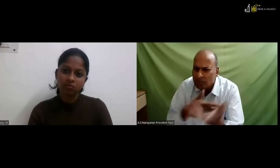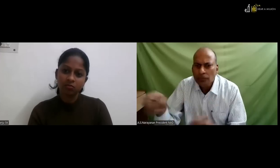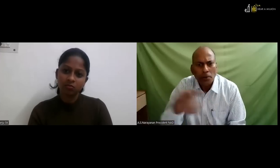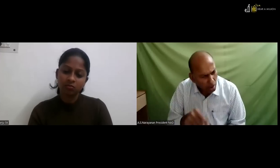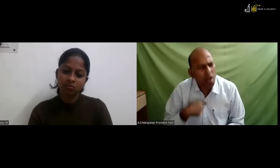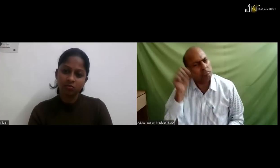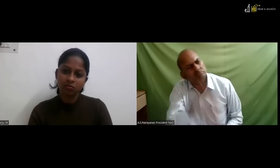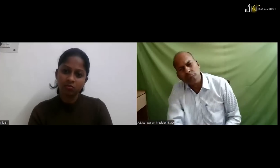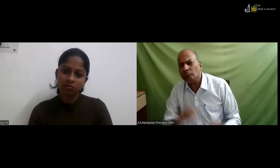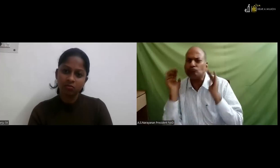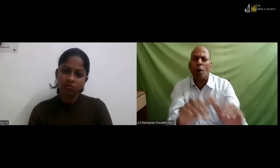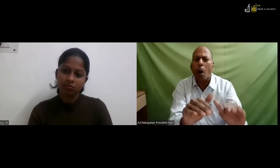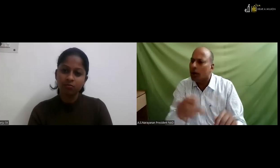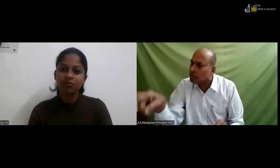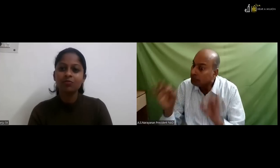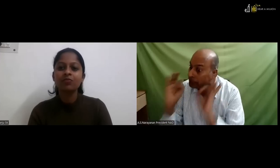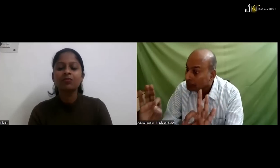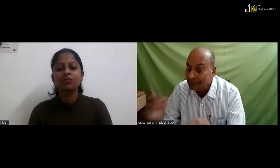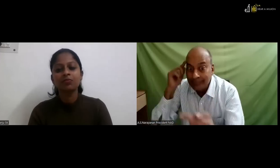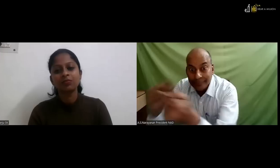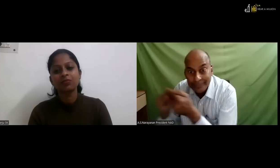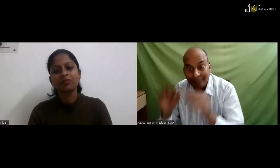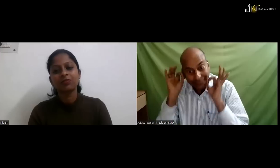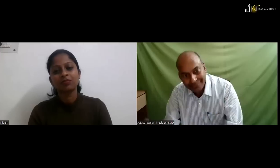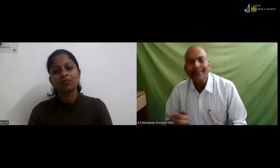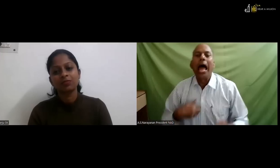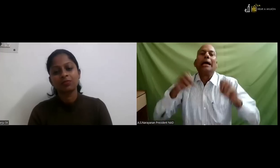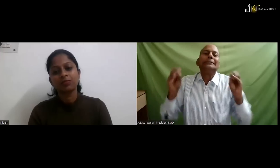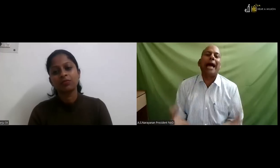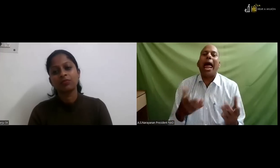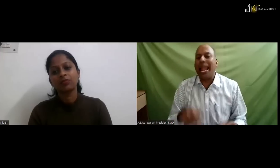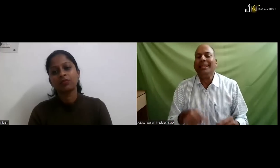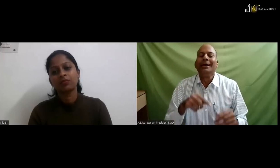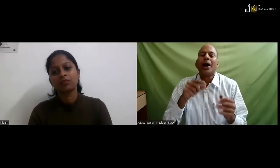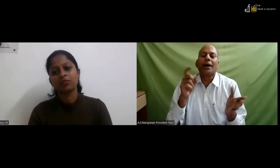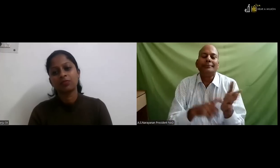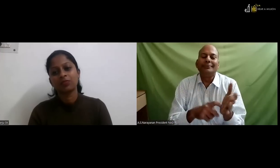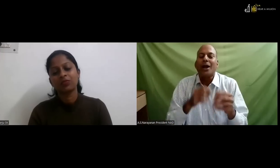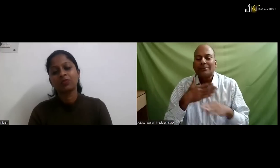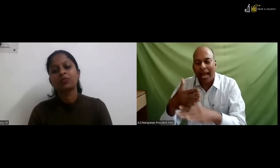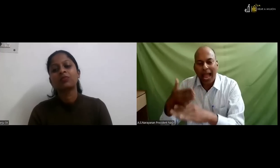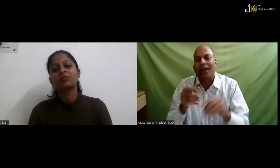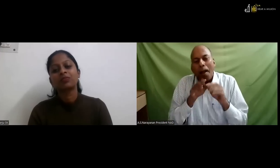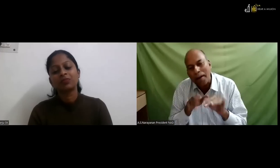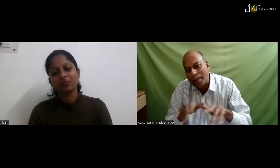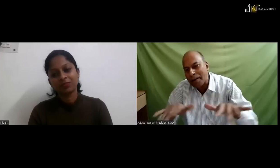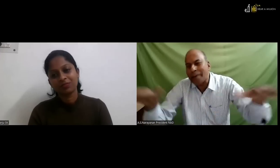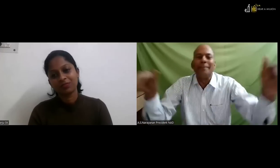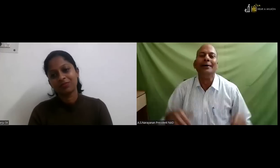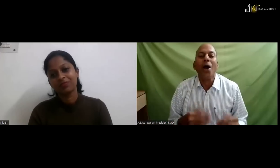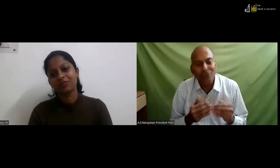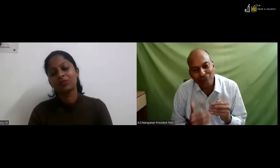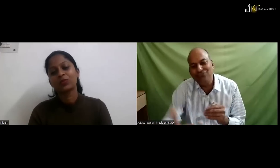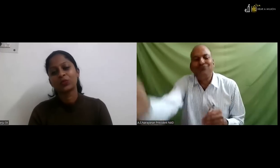four associations, we just had a meeting and they said yes, we will be supporting you in this step. So this is how we